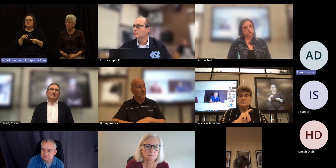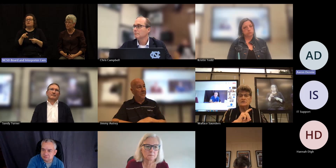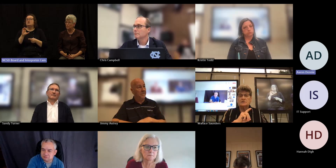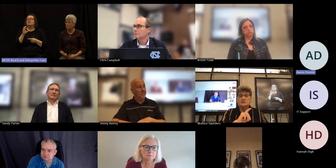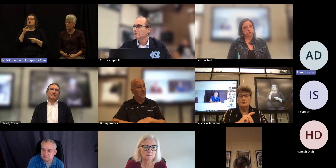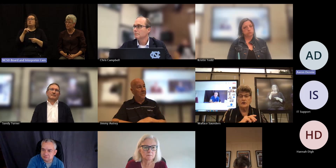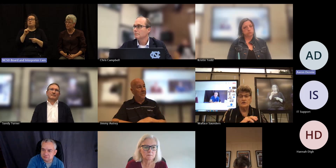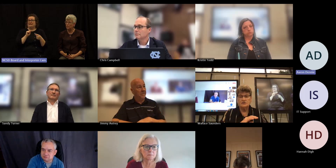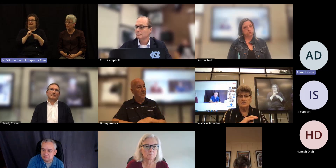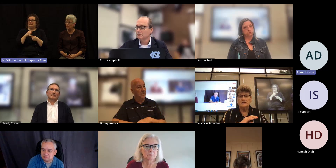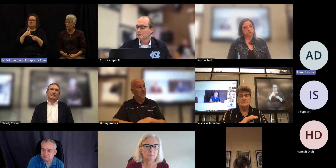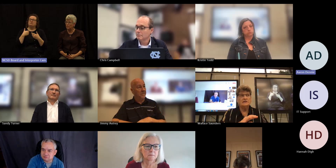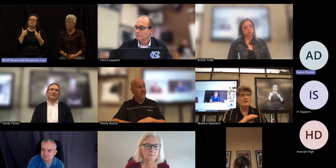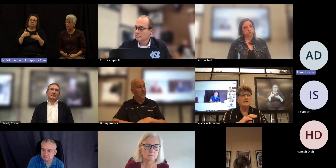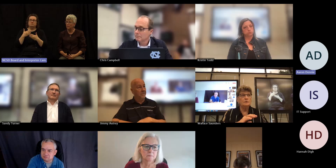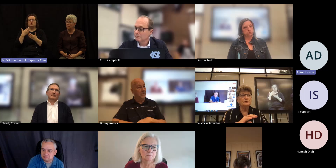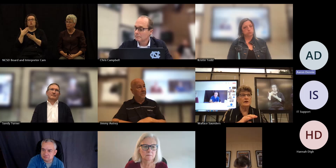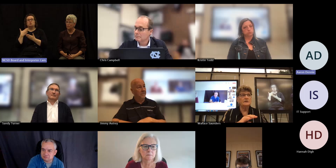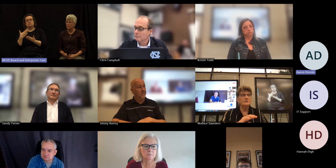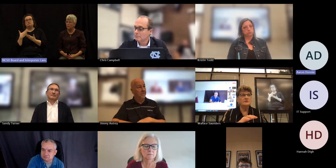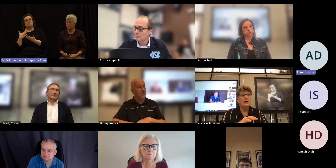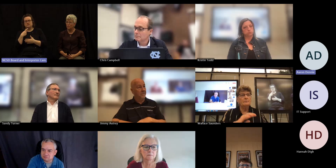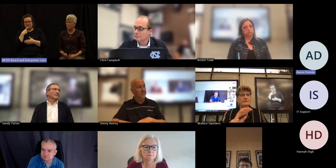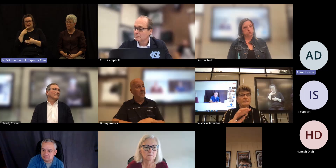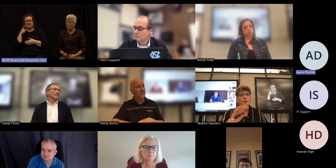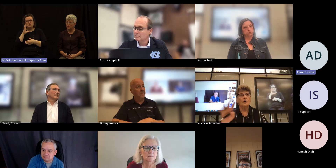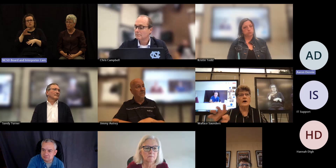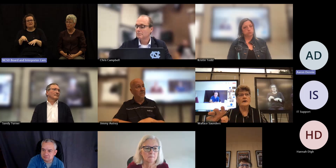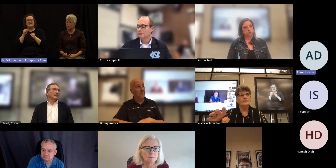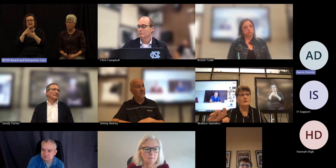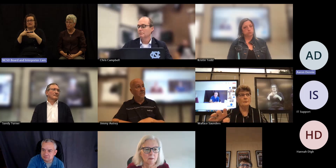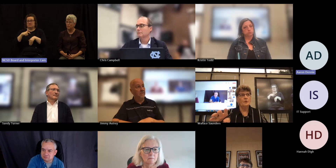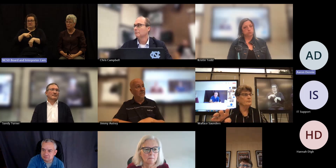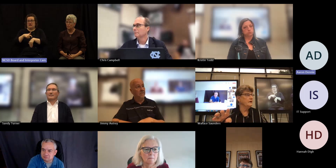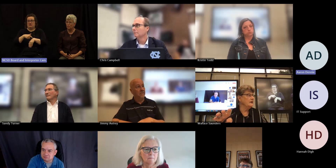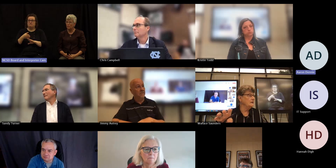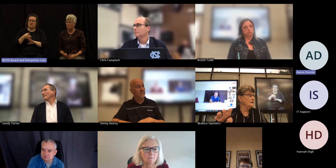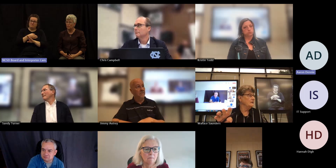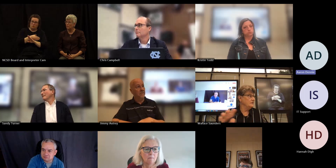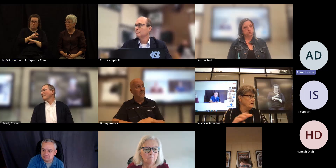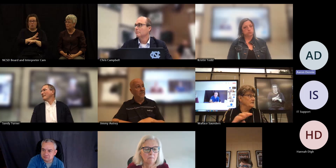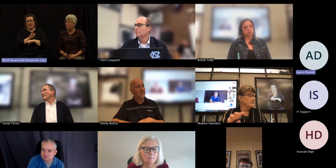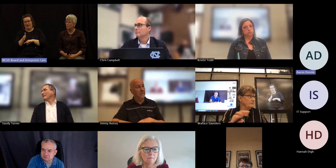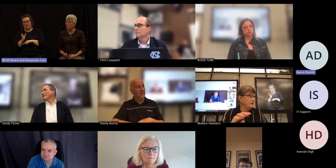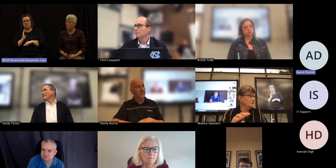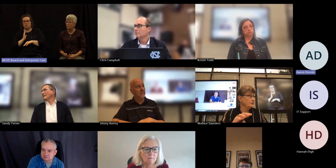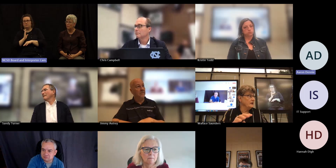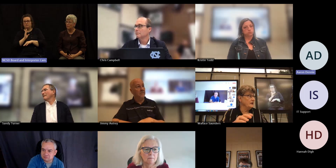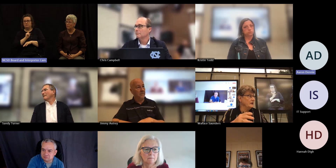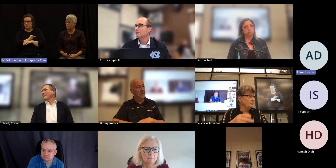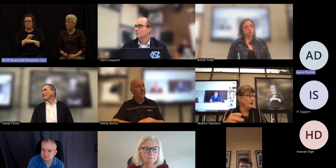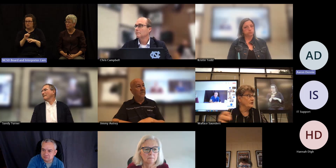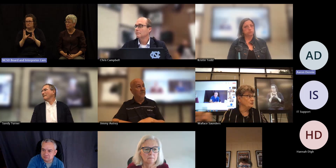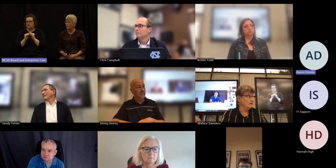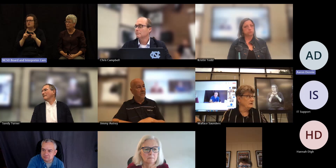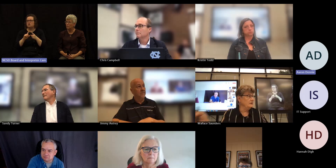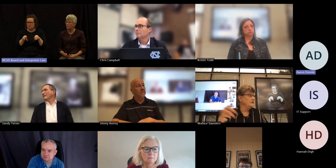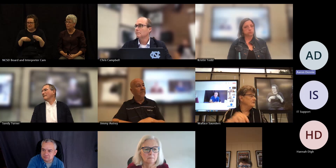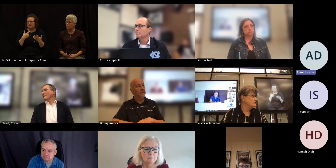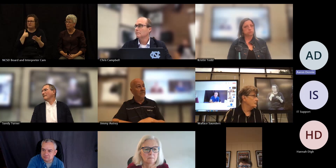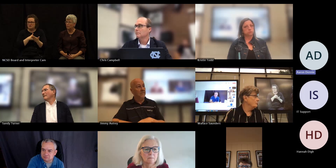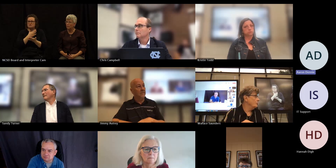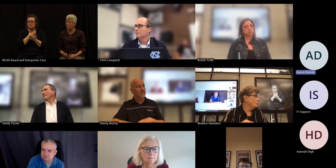Chris has so graciously said that he will take some time before or after a board meeting to get some of our training in